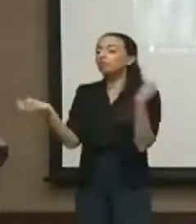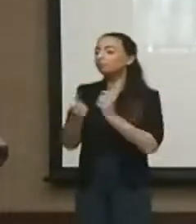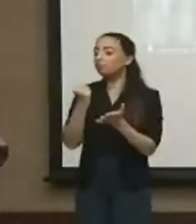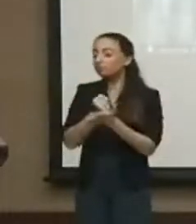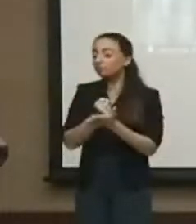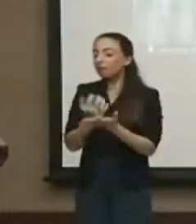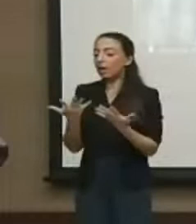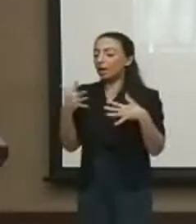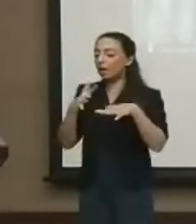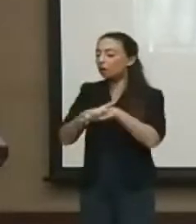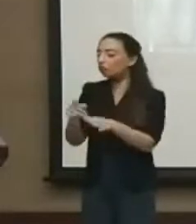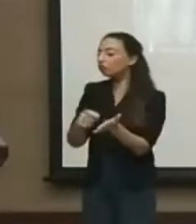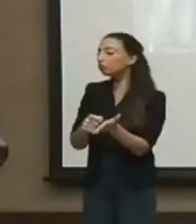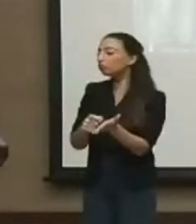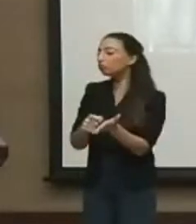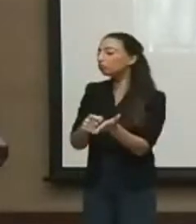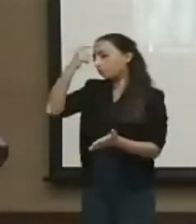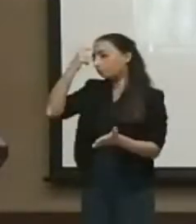inclusion.